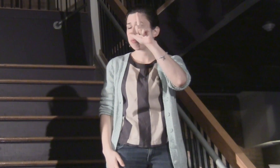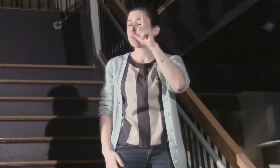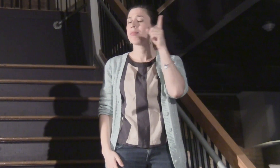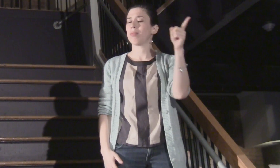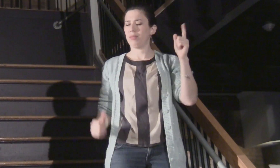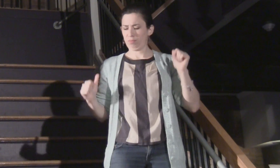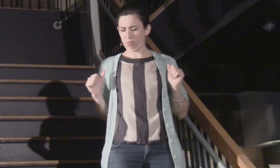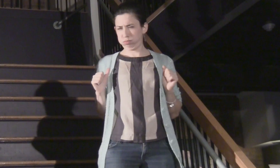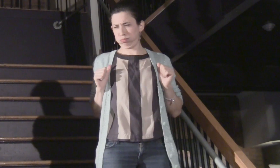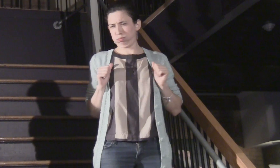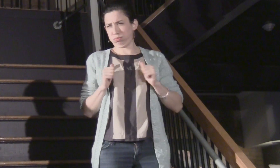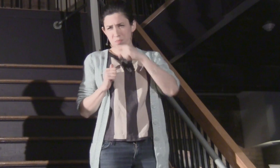Herschel,